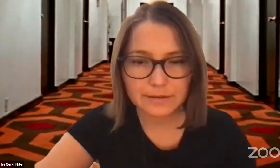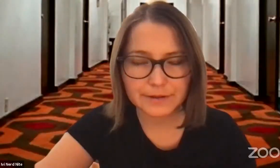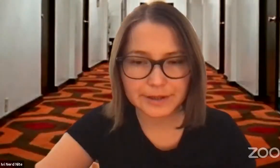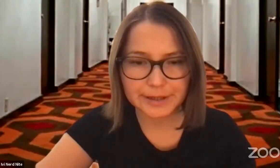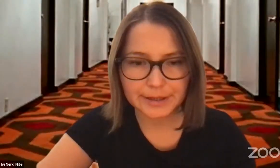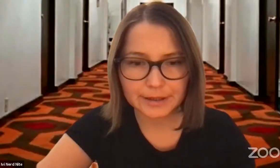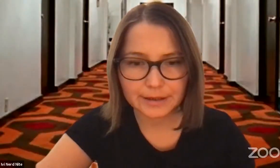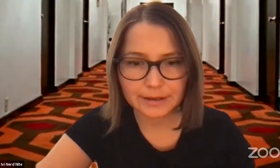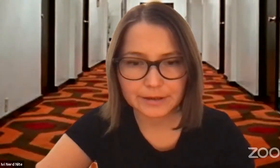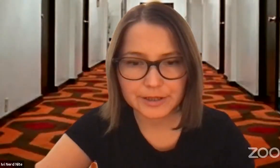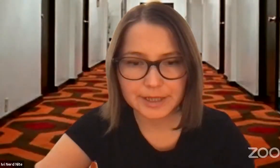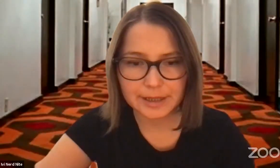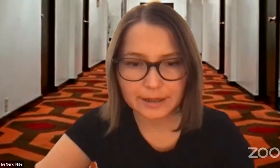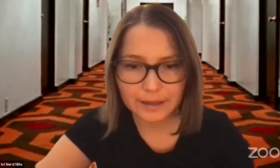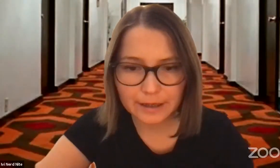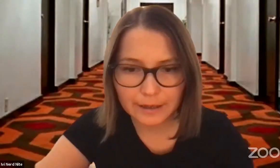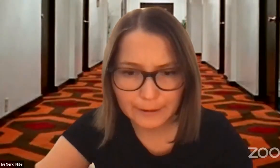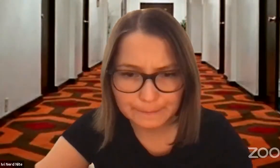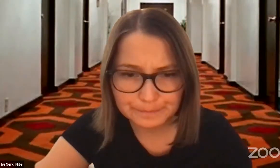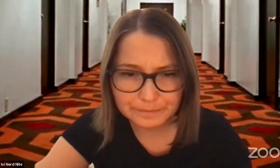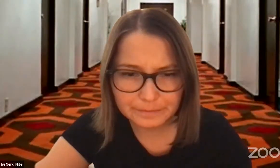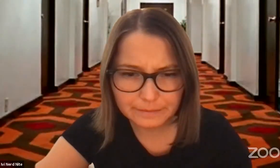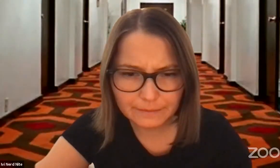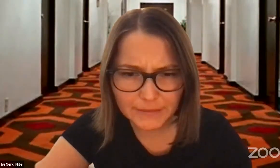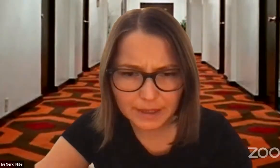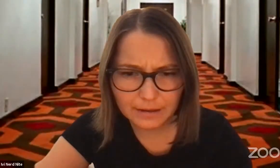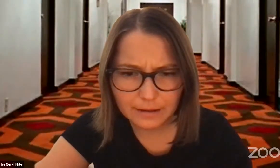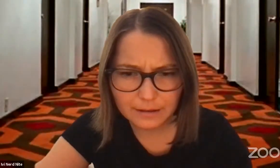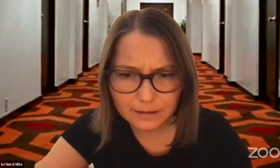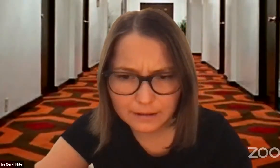That's very interesting.